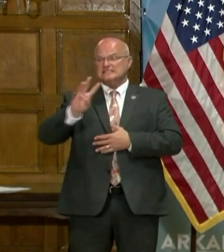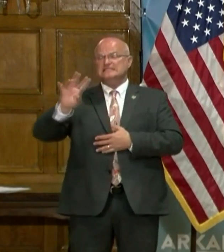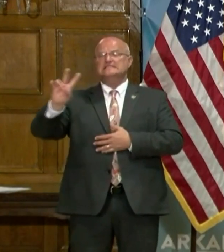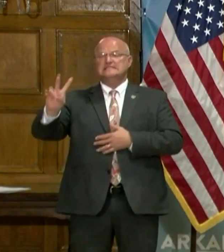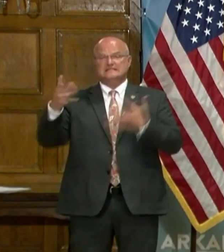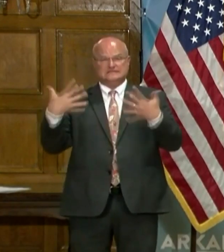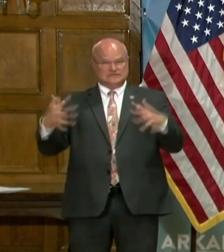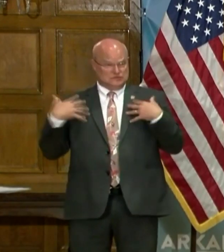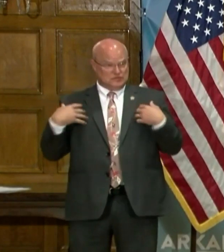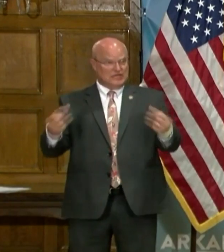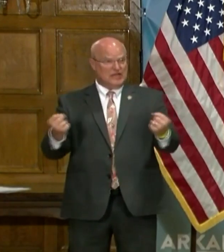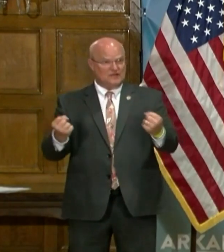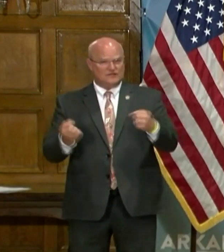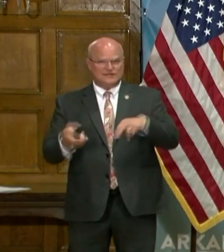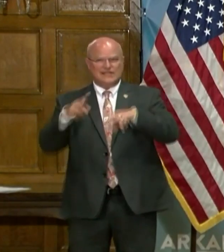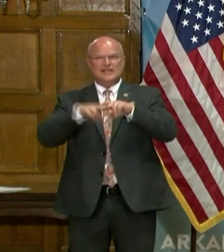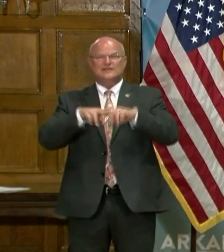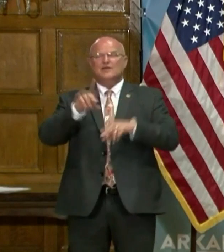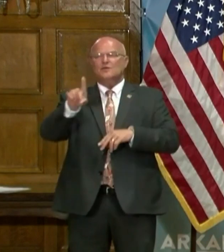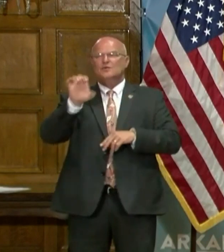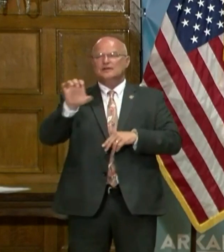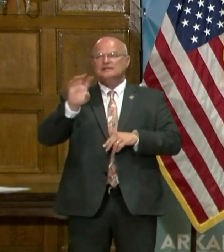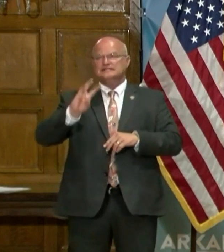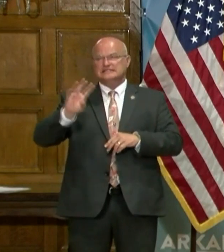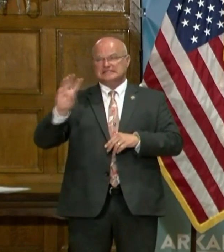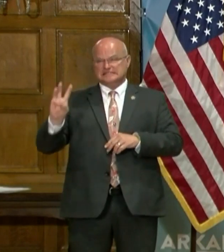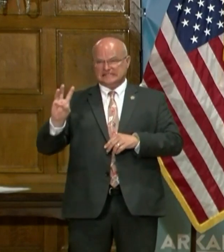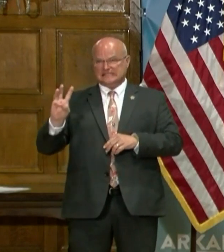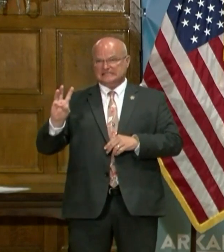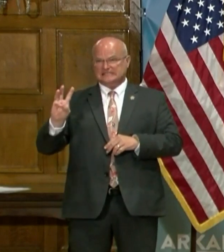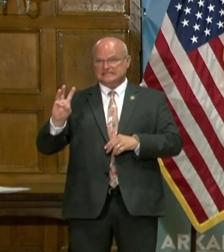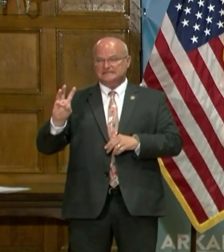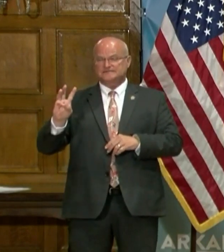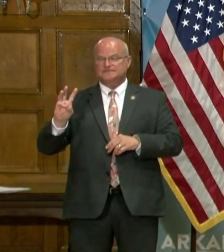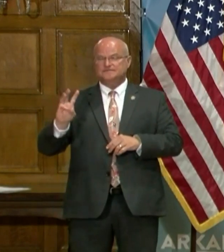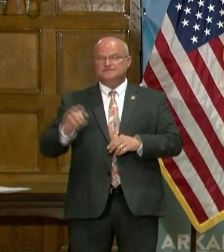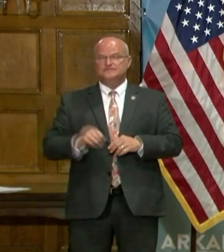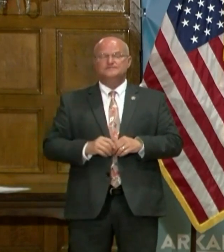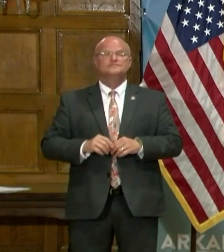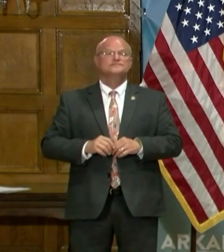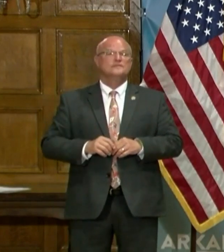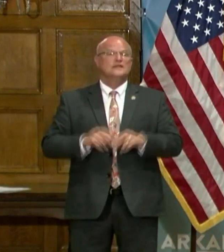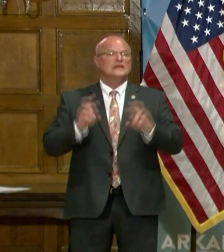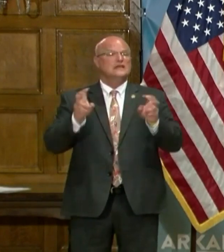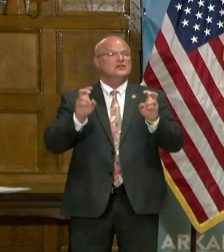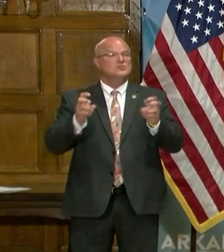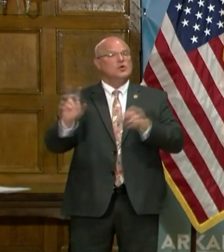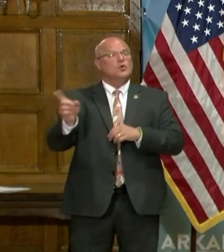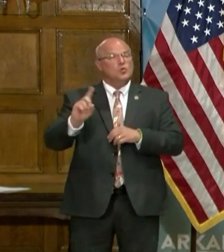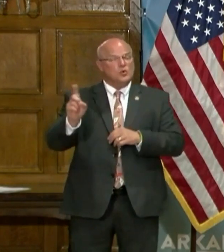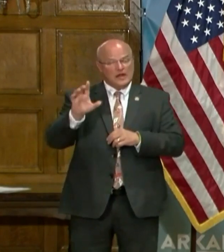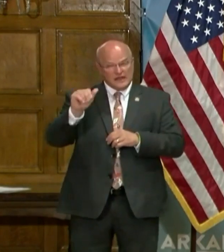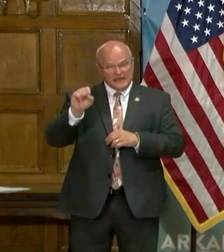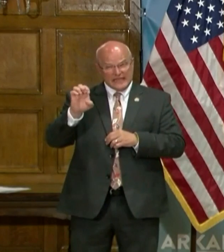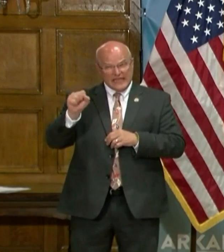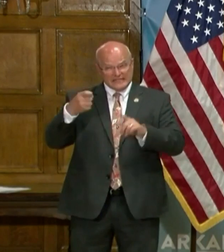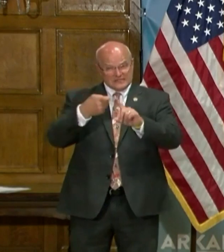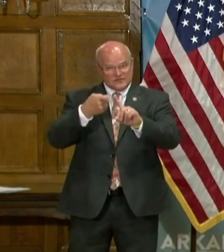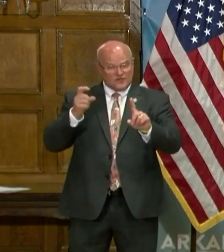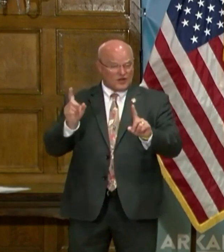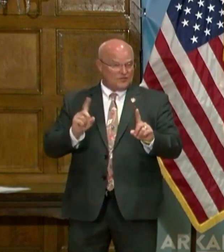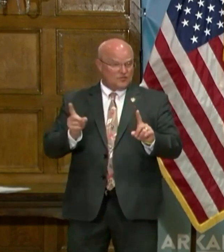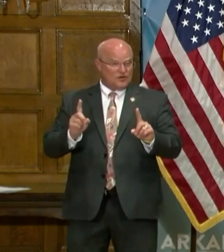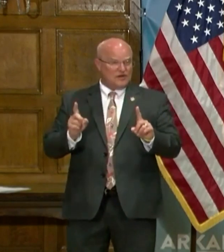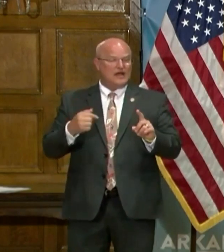5,567 recovered. That's an increase of 166 from yesterday. In terms of where these cases are coming